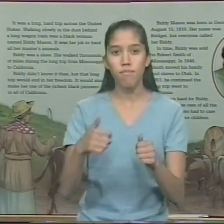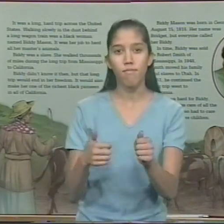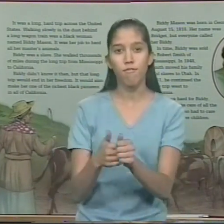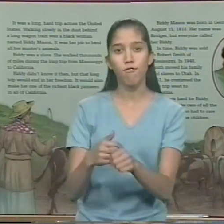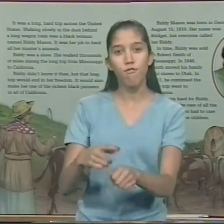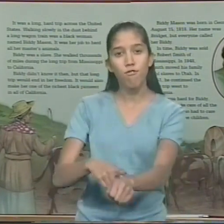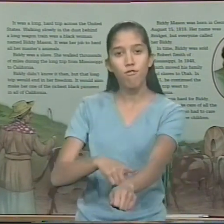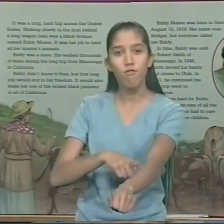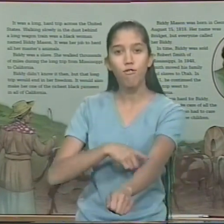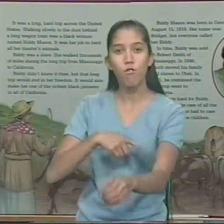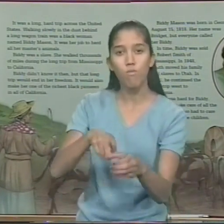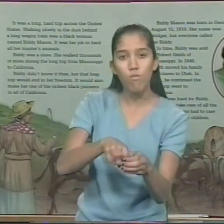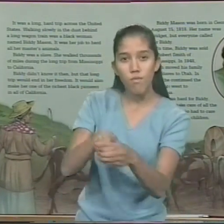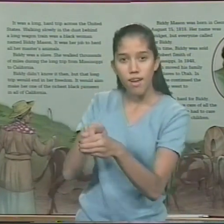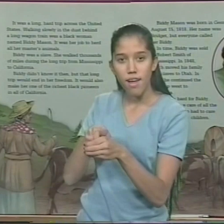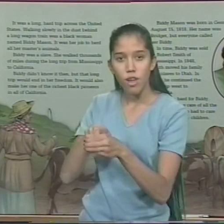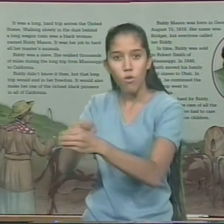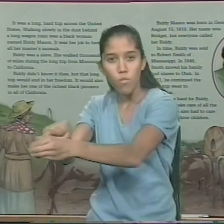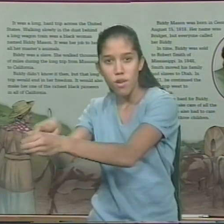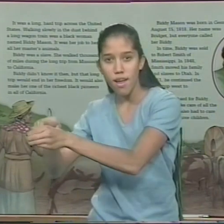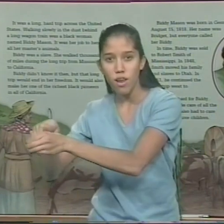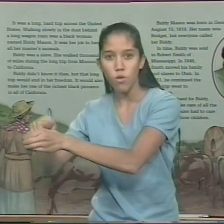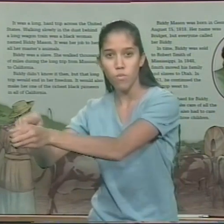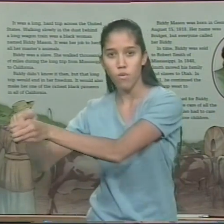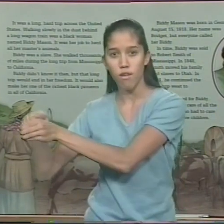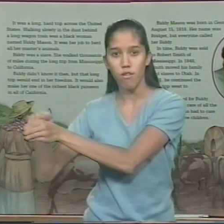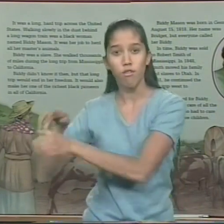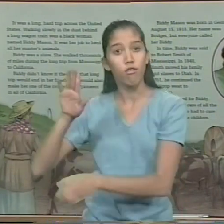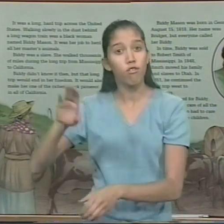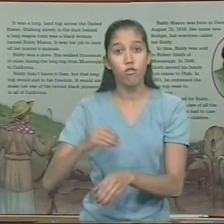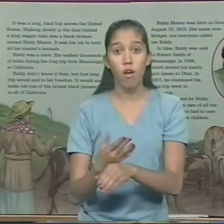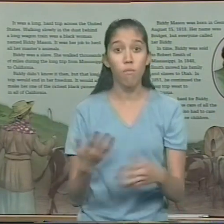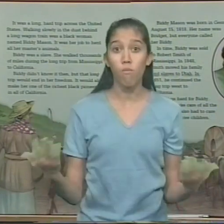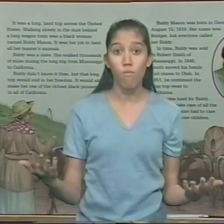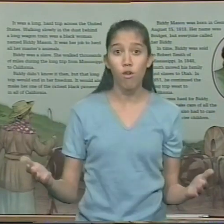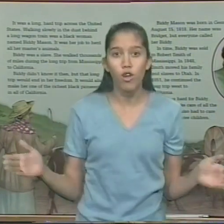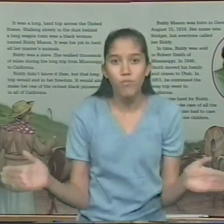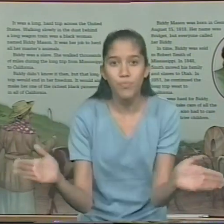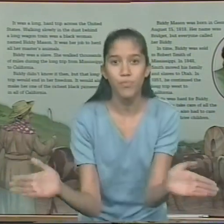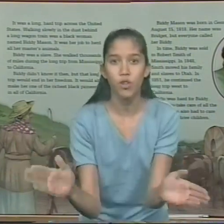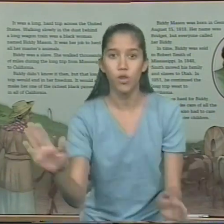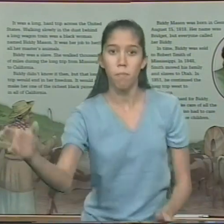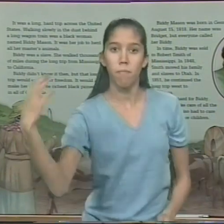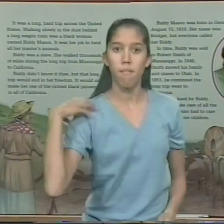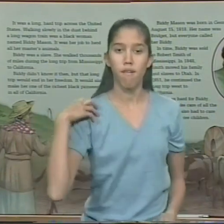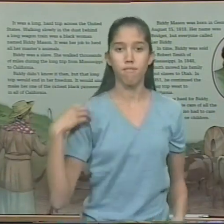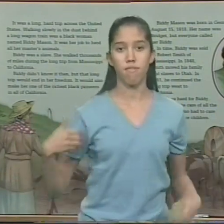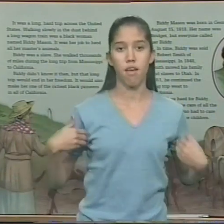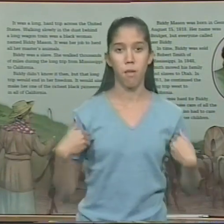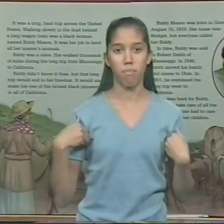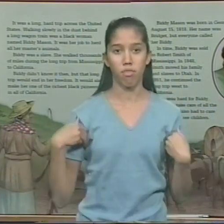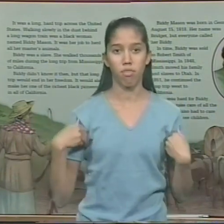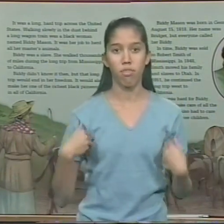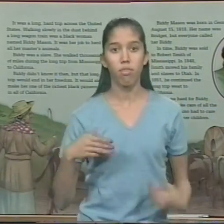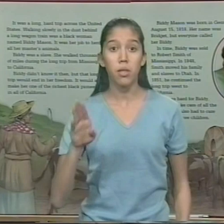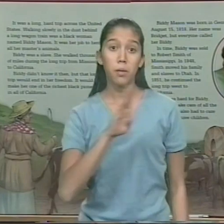named Bidy Mason. It was her job to herd all her master's animals. Biddy was a slave. She